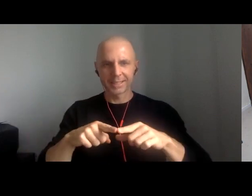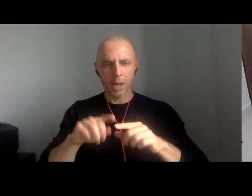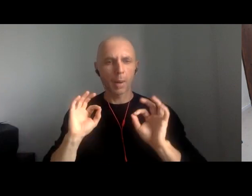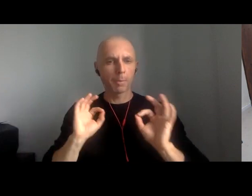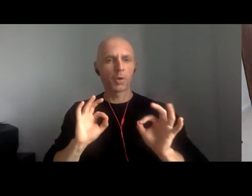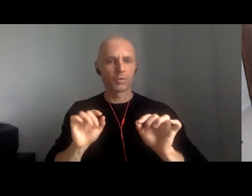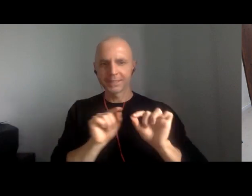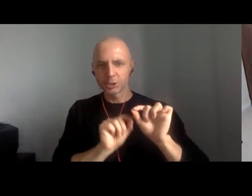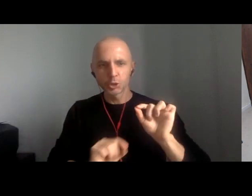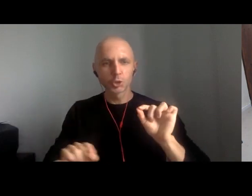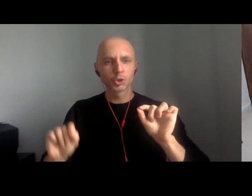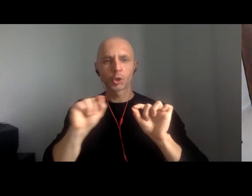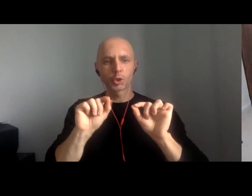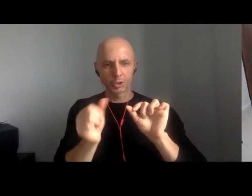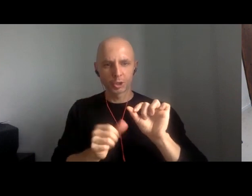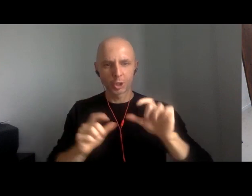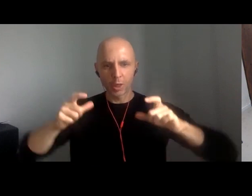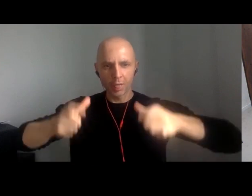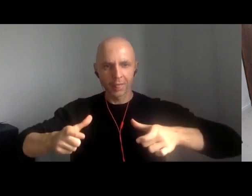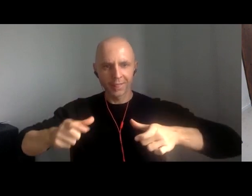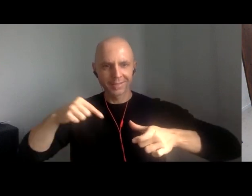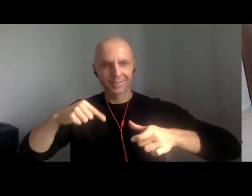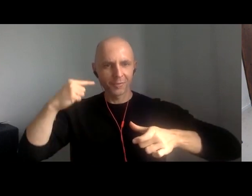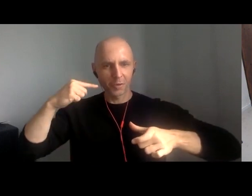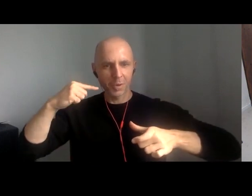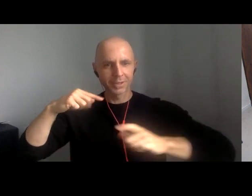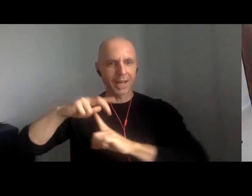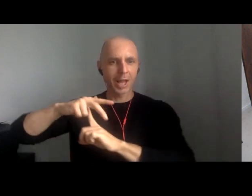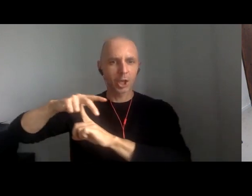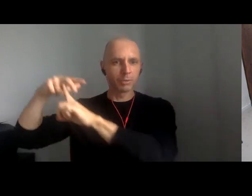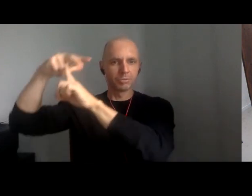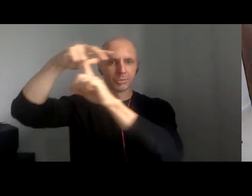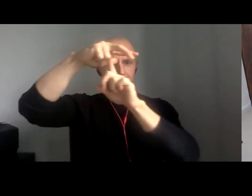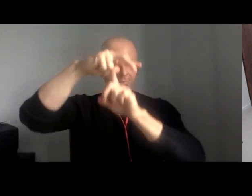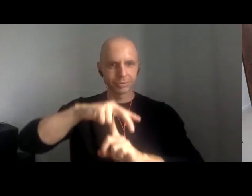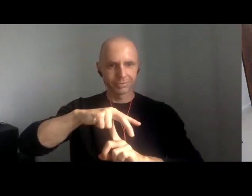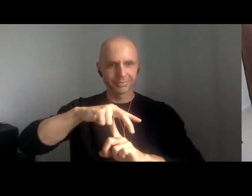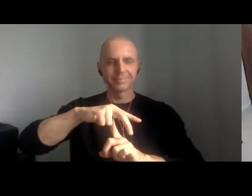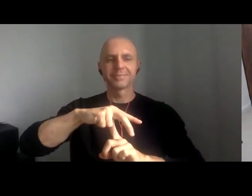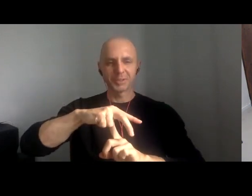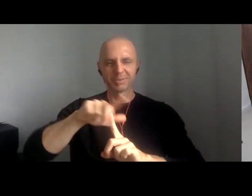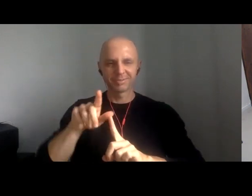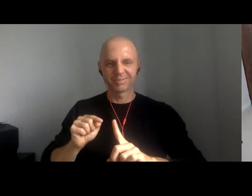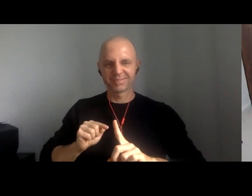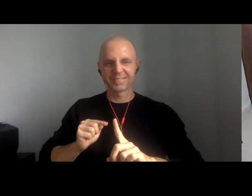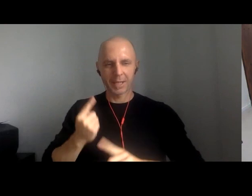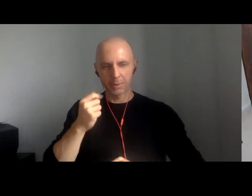We also had Flog It here, which is an auction antiques